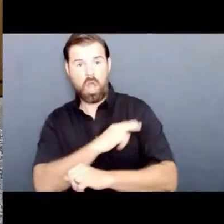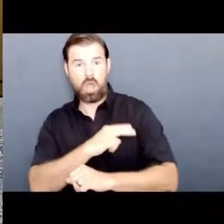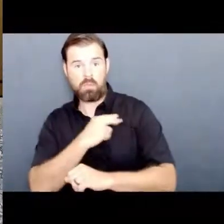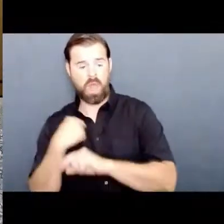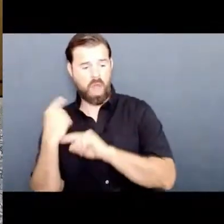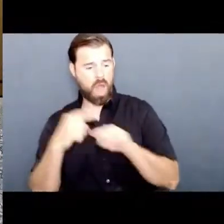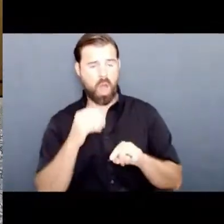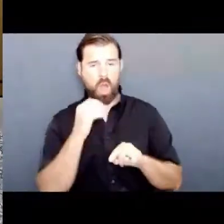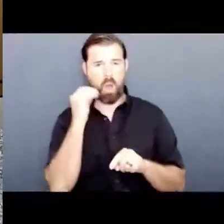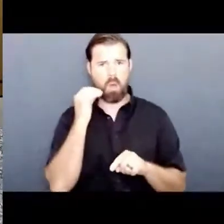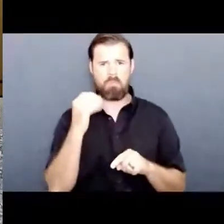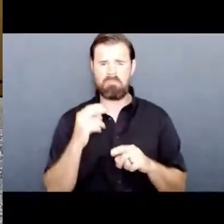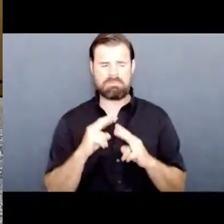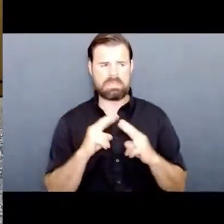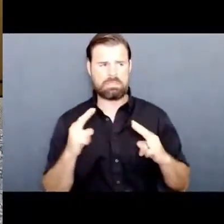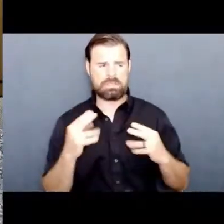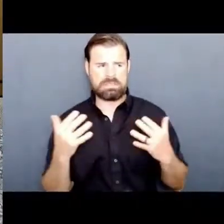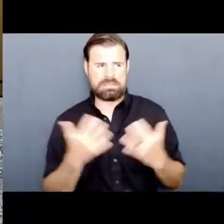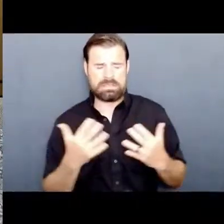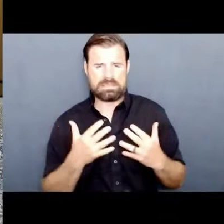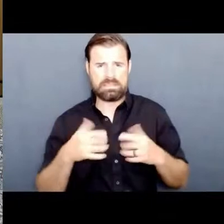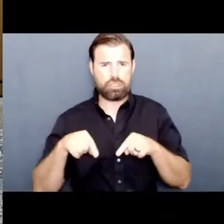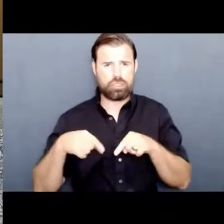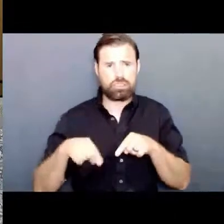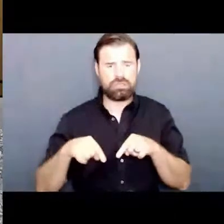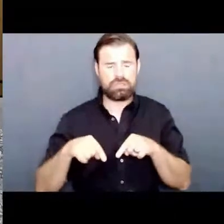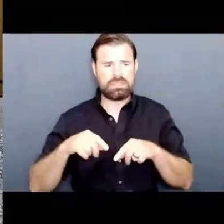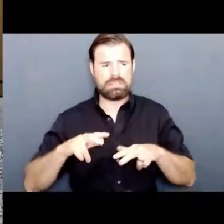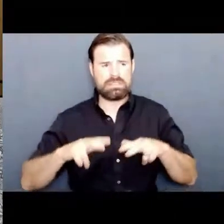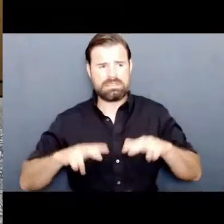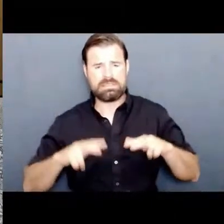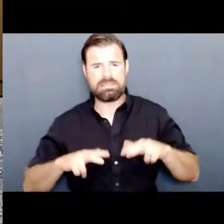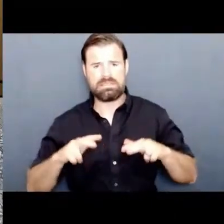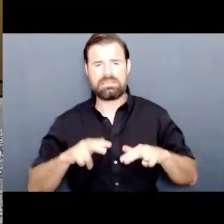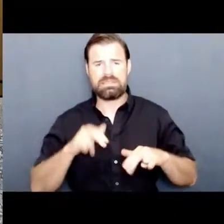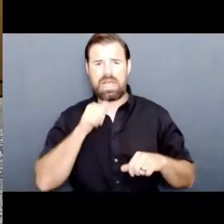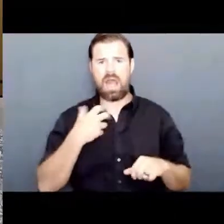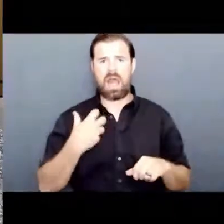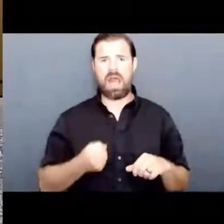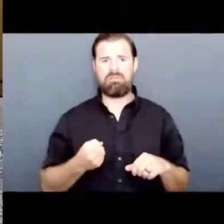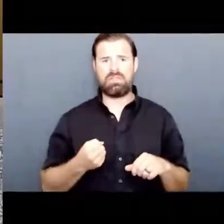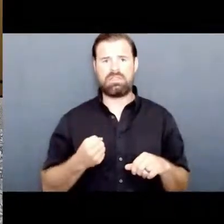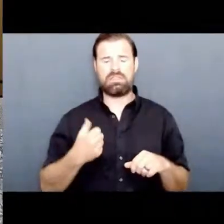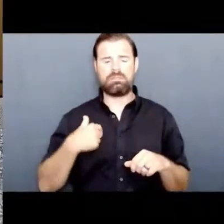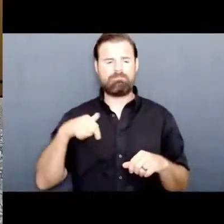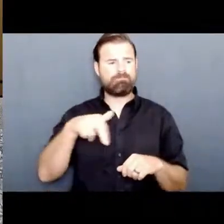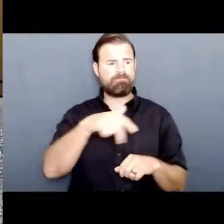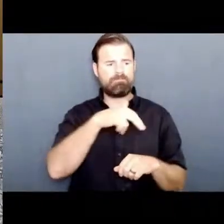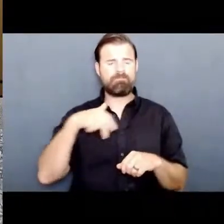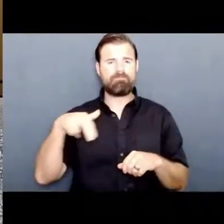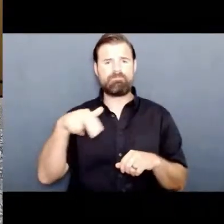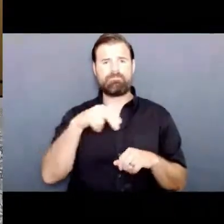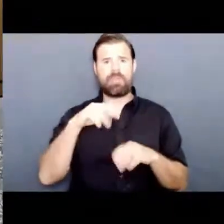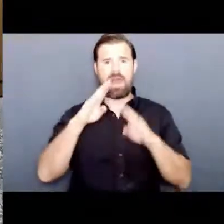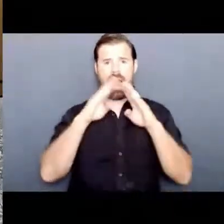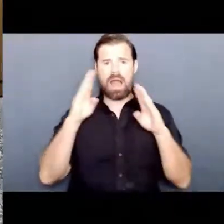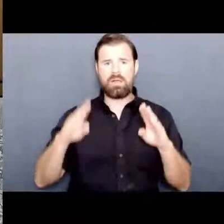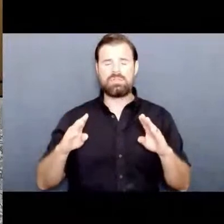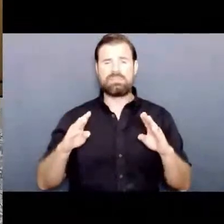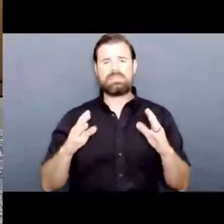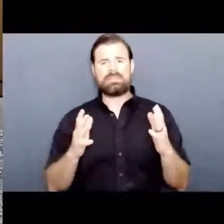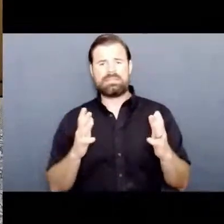scary. I still felt really unsure of myself and walking around the house, especially